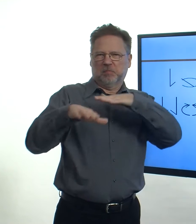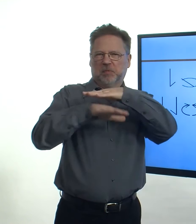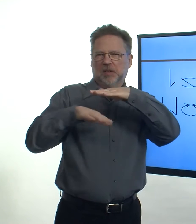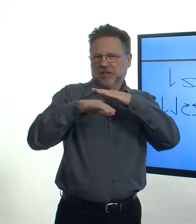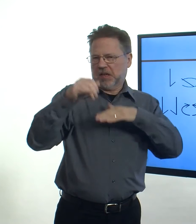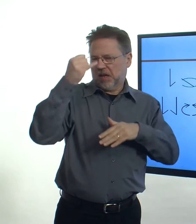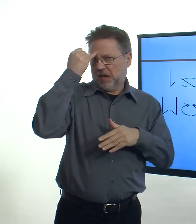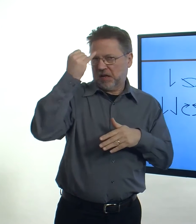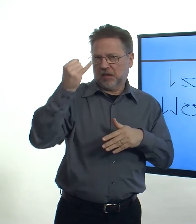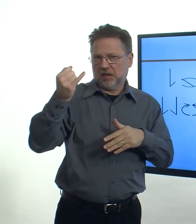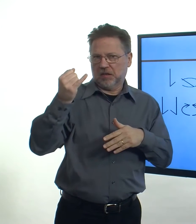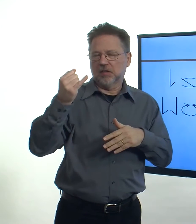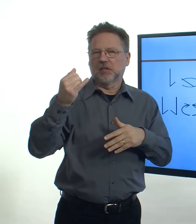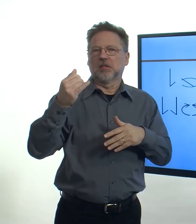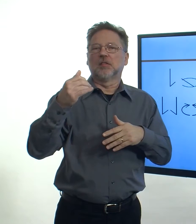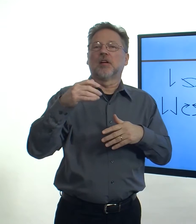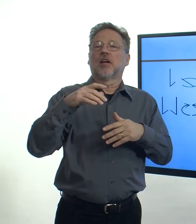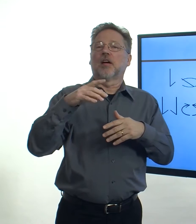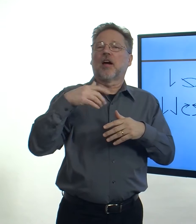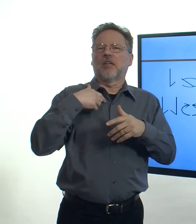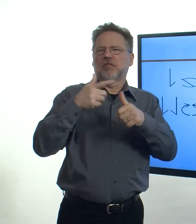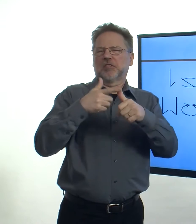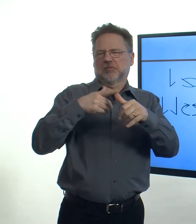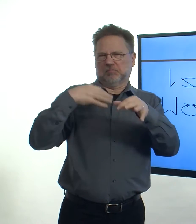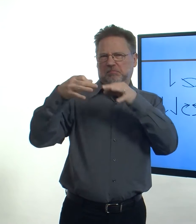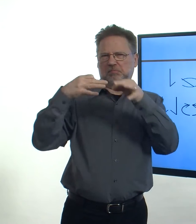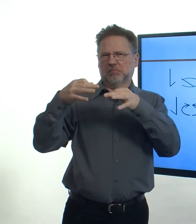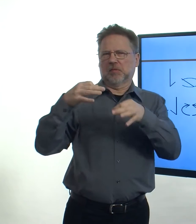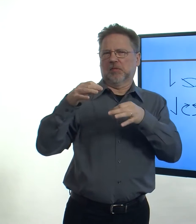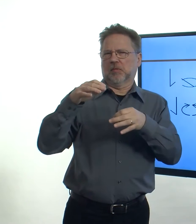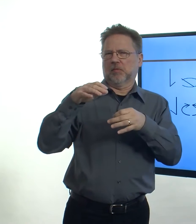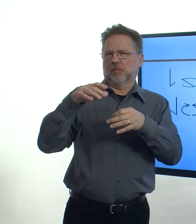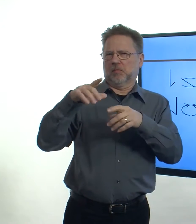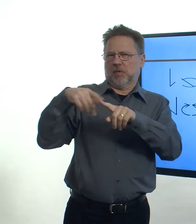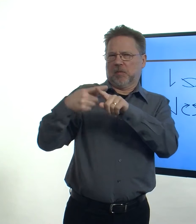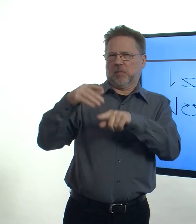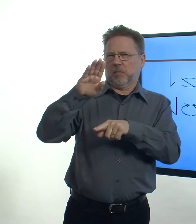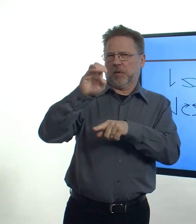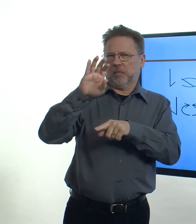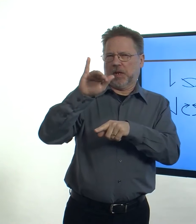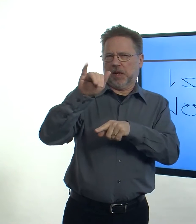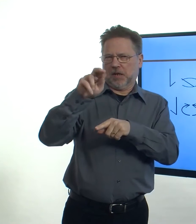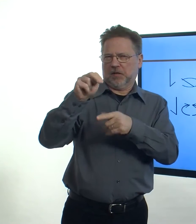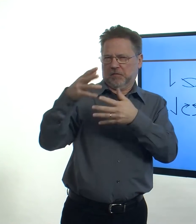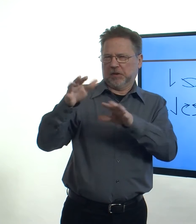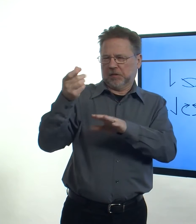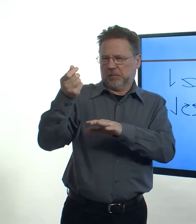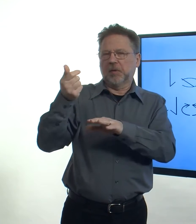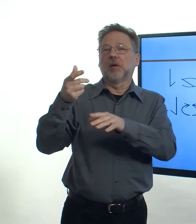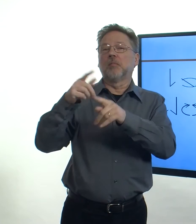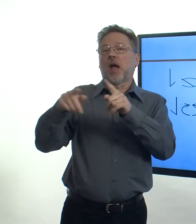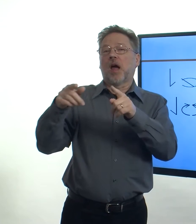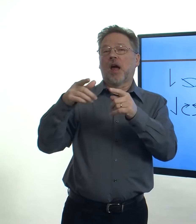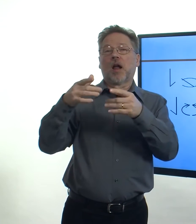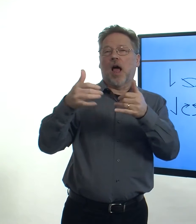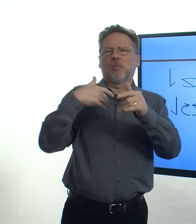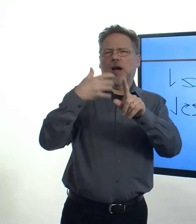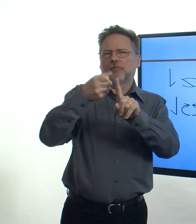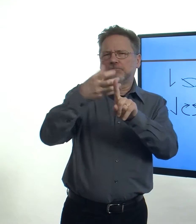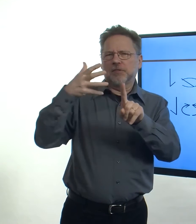basic idea from that work. I already mentioned Babian's system briefly, but now I'll elaborate on his